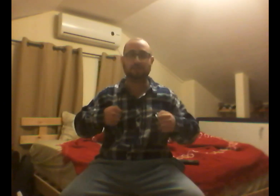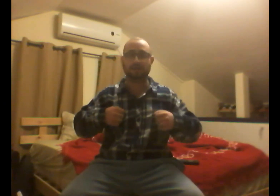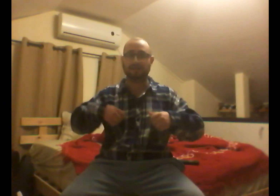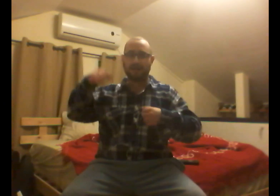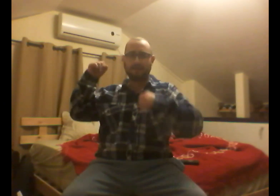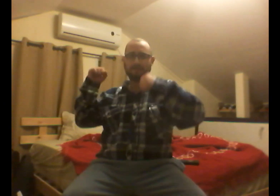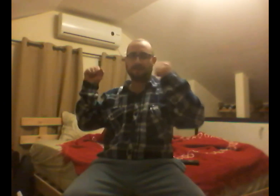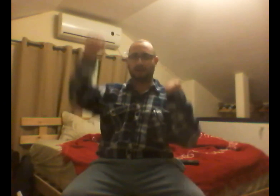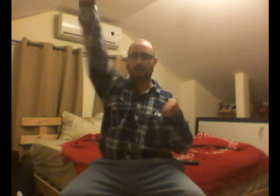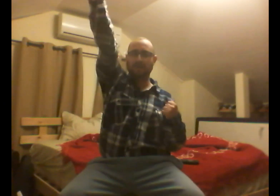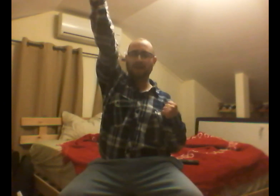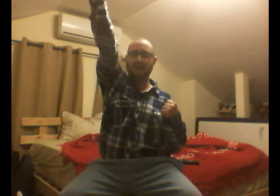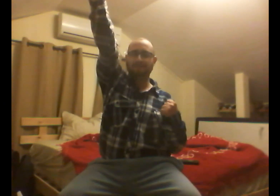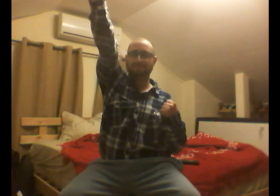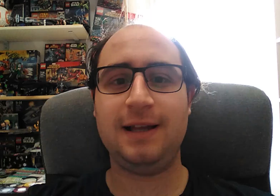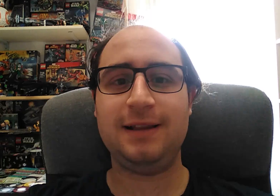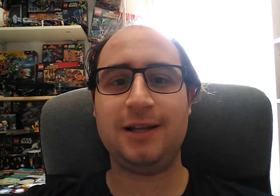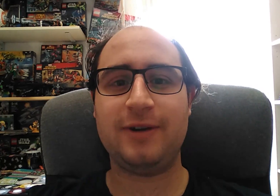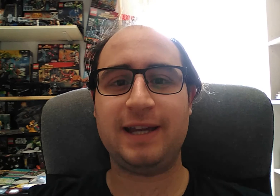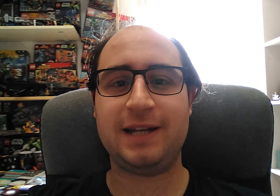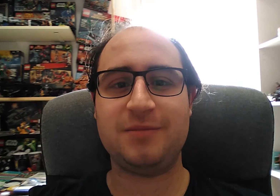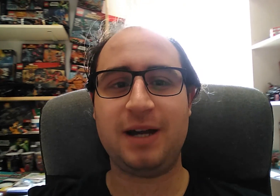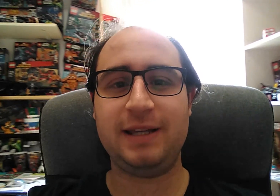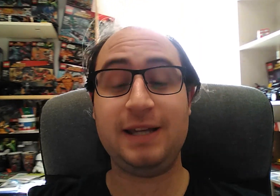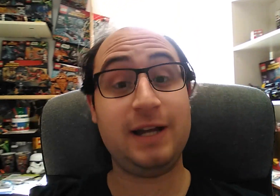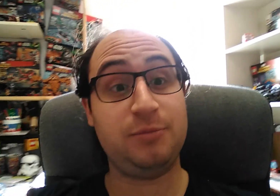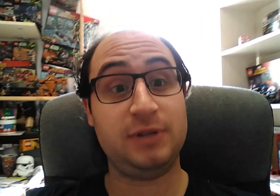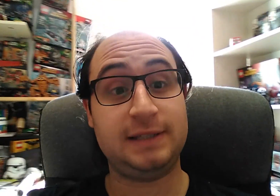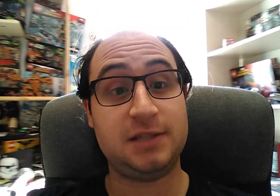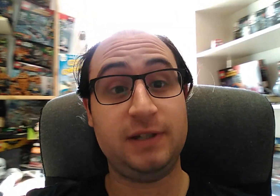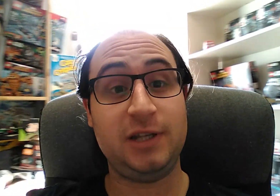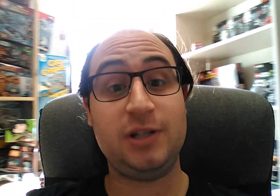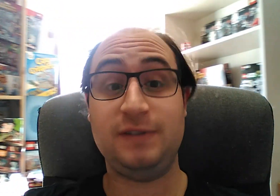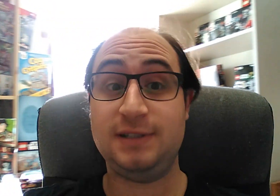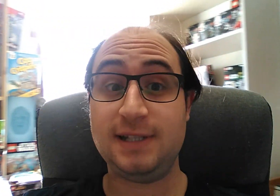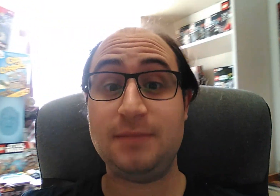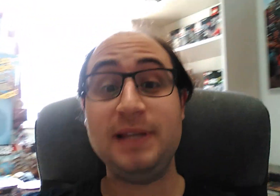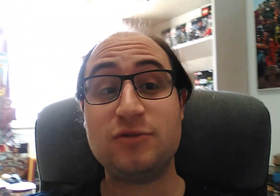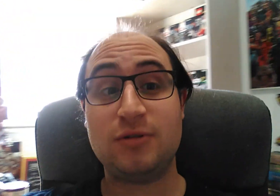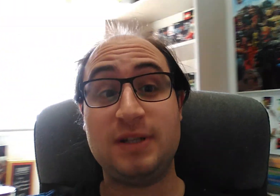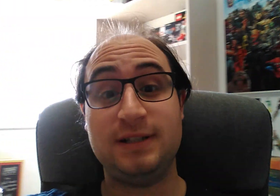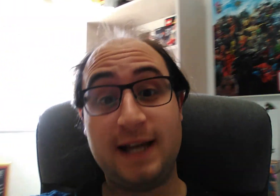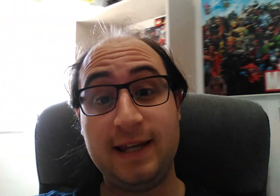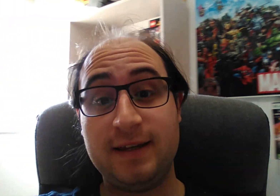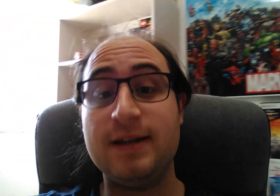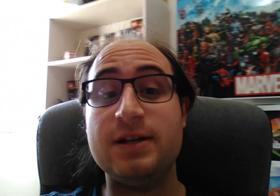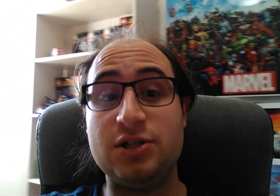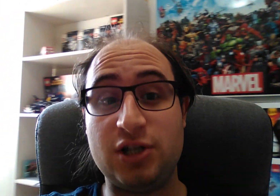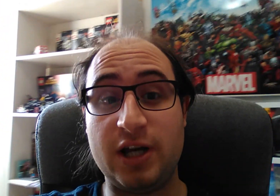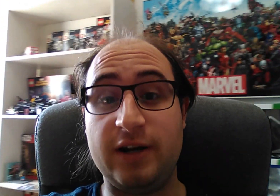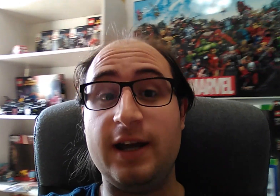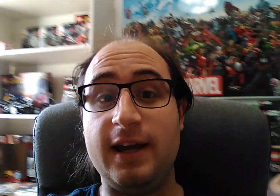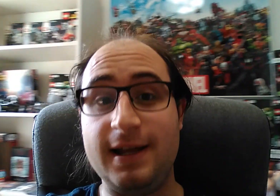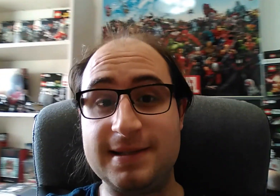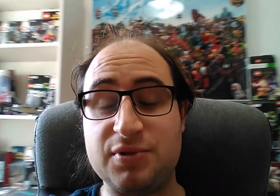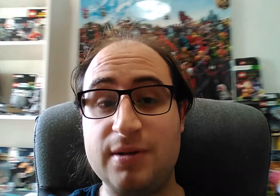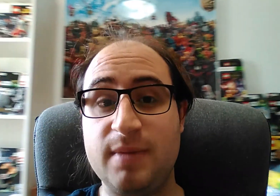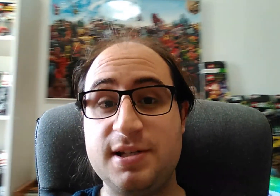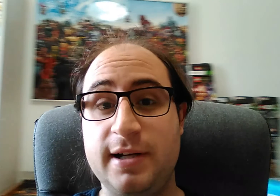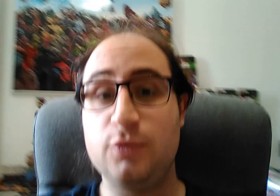but I'll pop it away! Hello again, everybody. I hope you liked this video, and if you did, please remember to like, share, and subscribe to my channel, where I